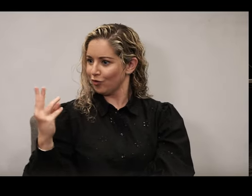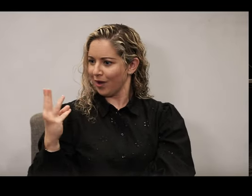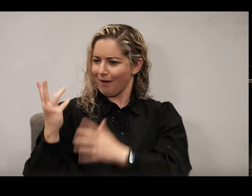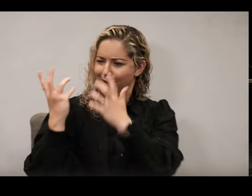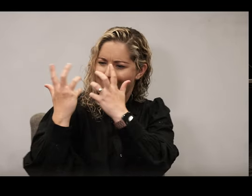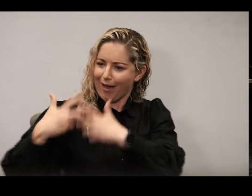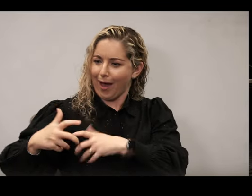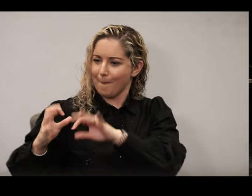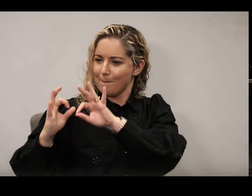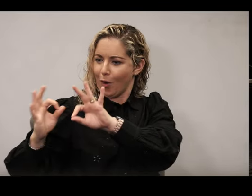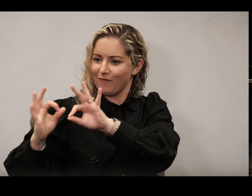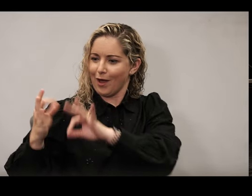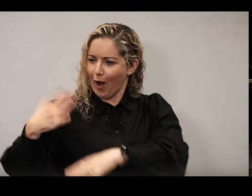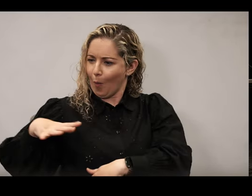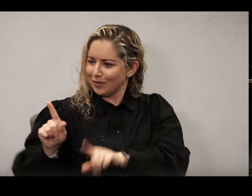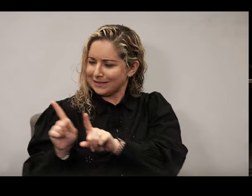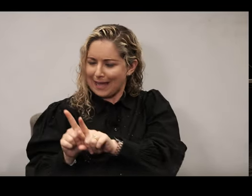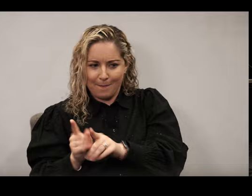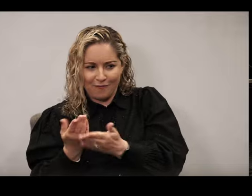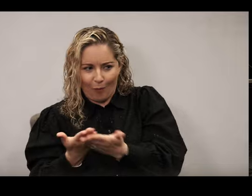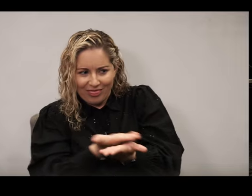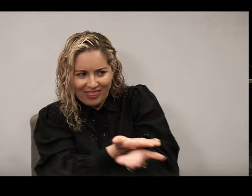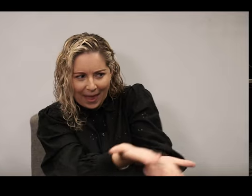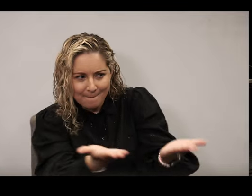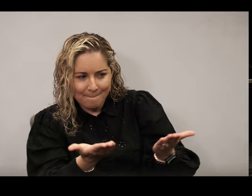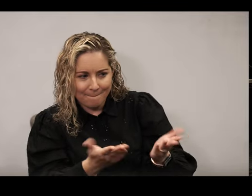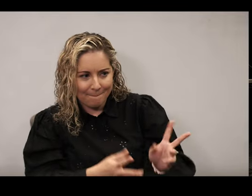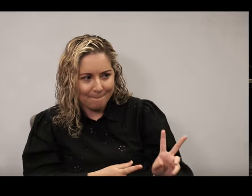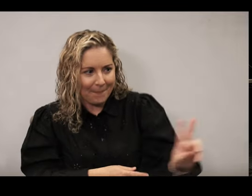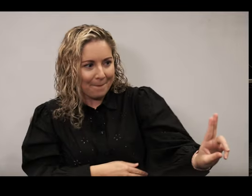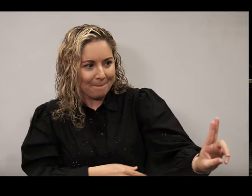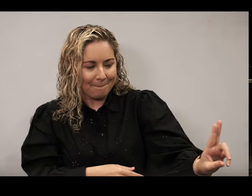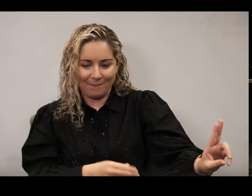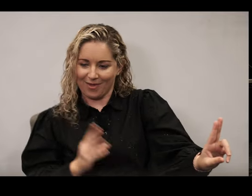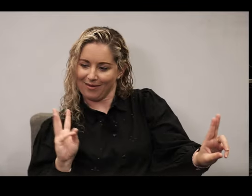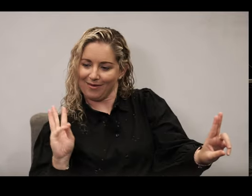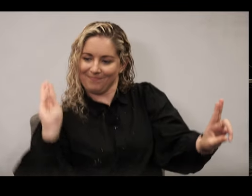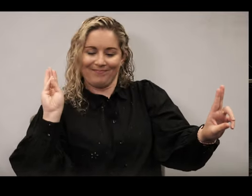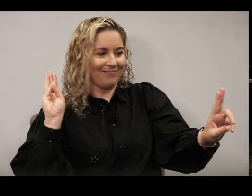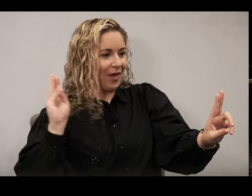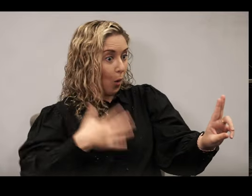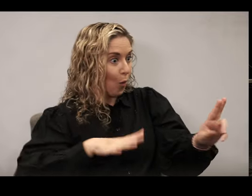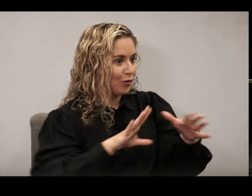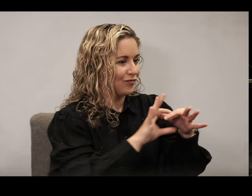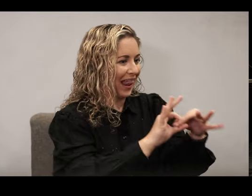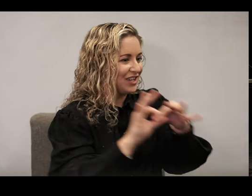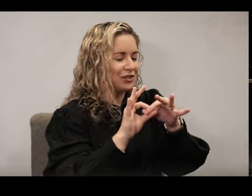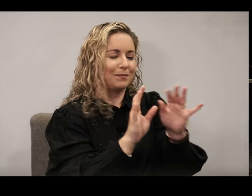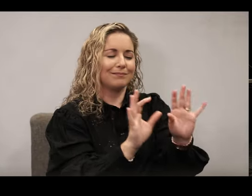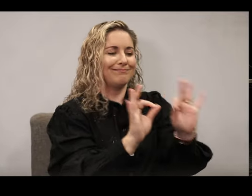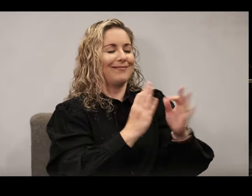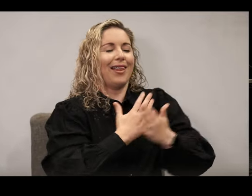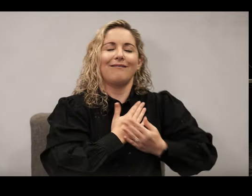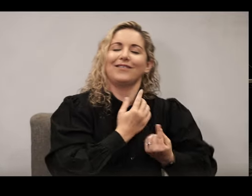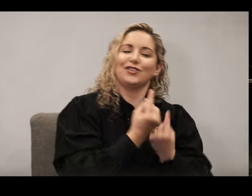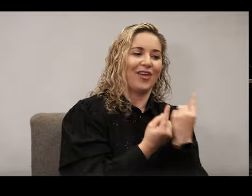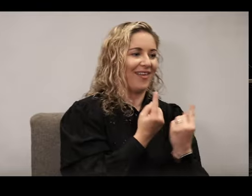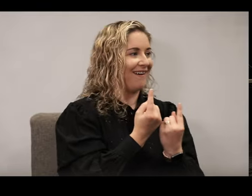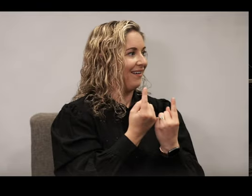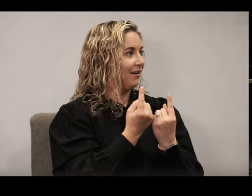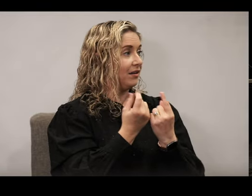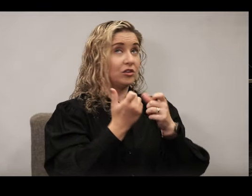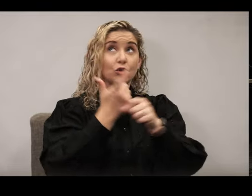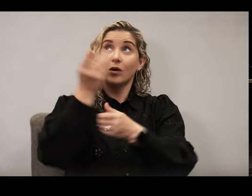God of loving relationships, he creates us in his image to be people of loving relationships. It's the very core of who he